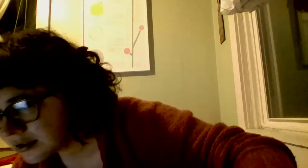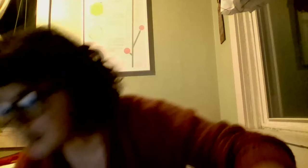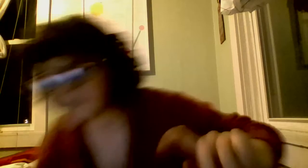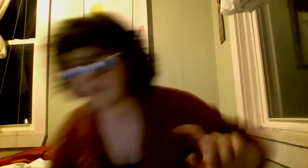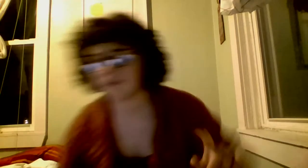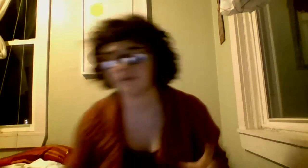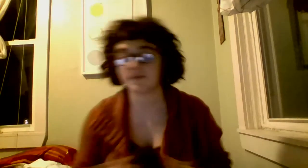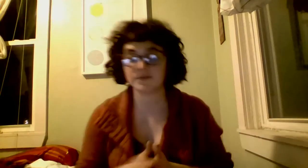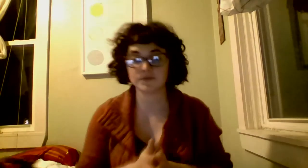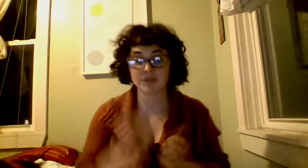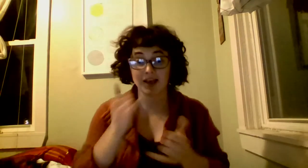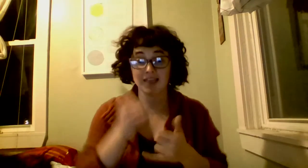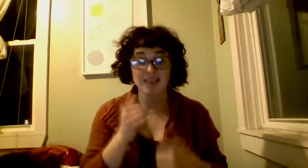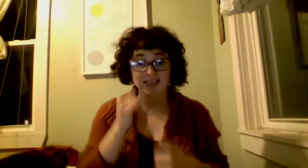the last kind of story